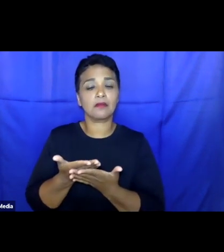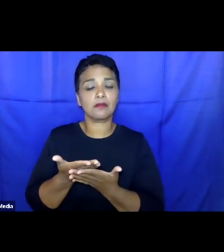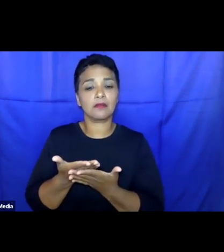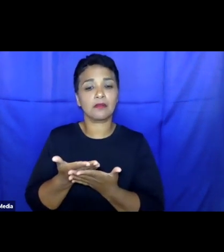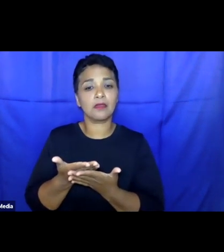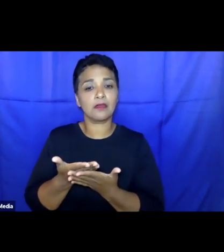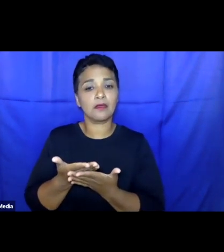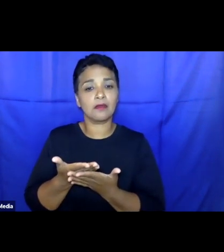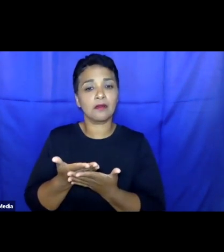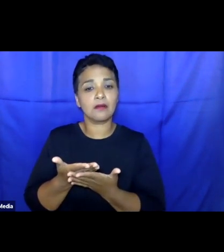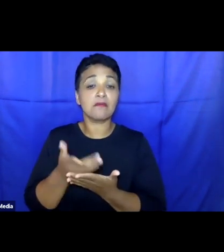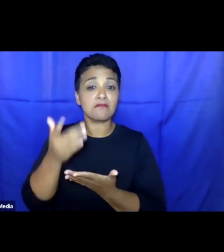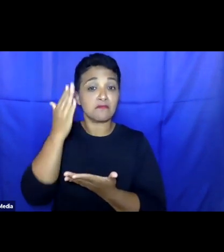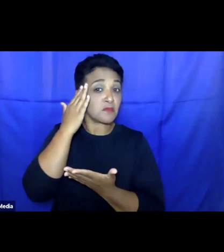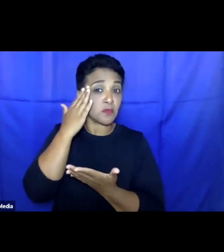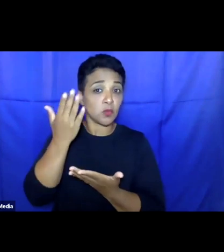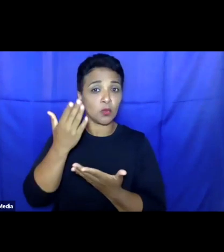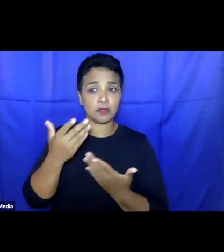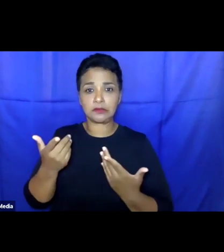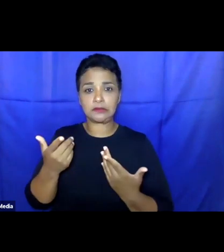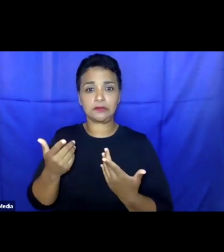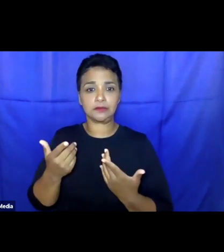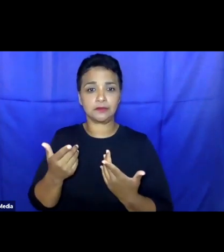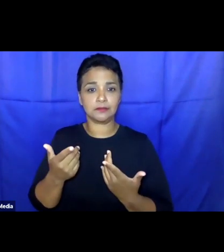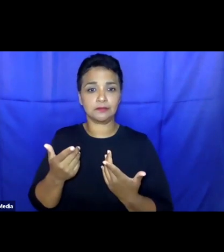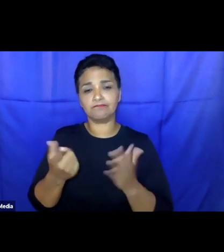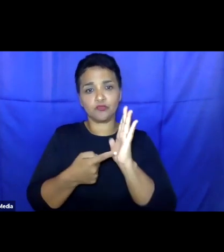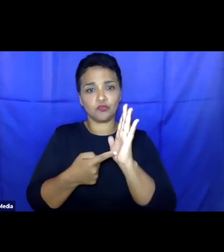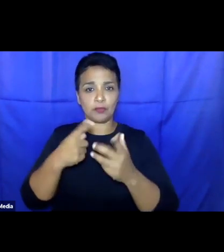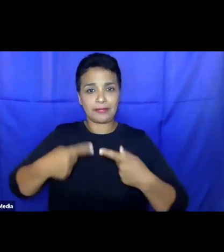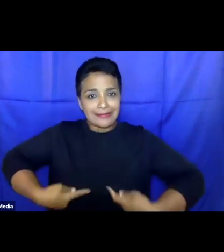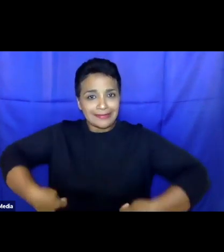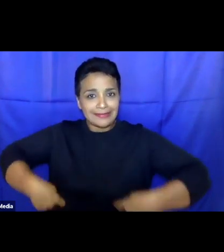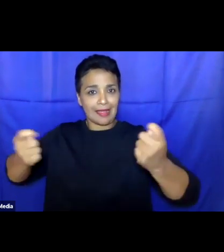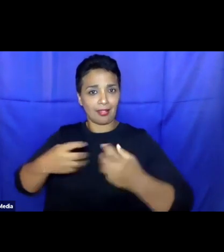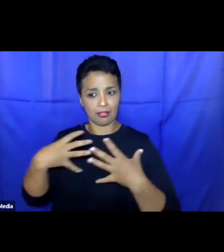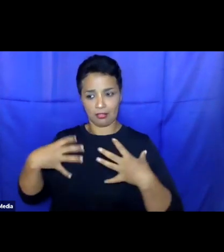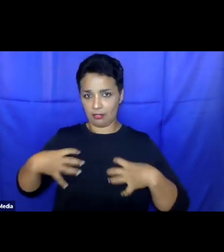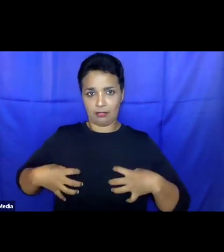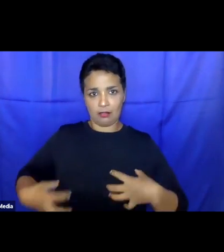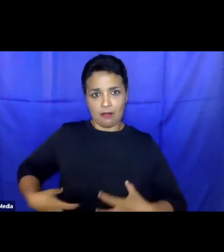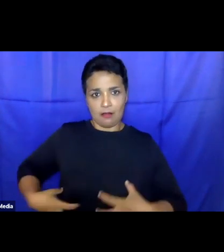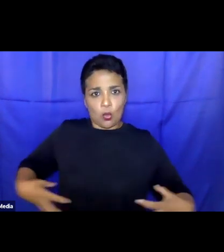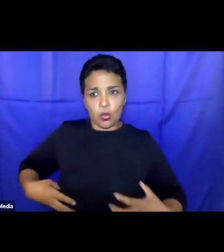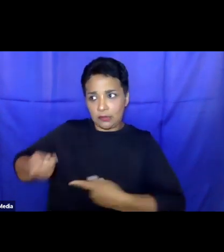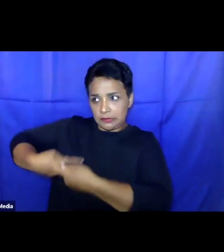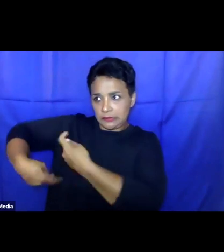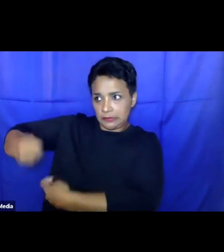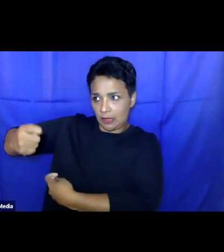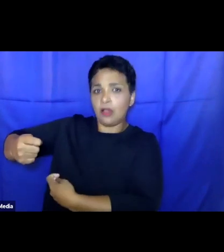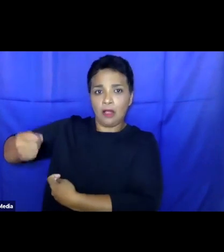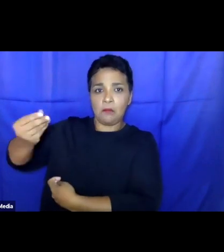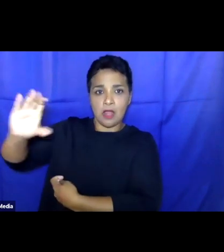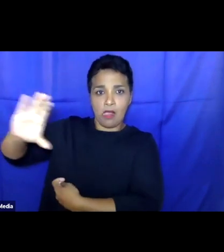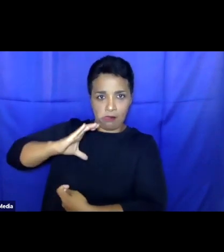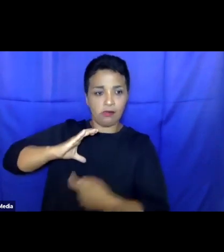buy some parts of their bodies, like maybe kidneys and all that, and they never knew it. So one